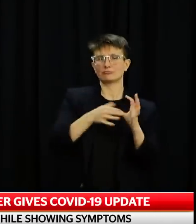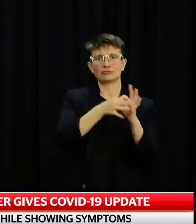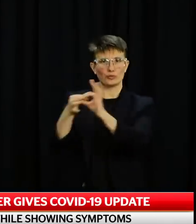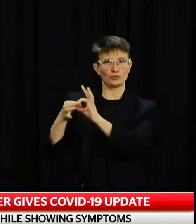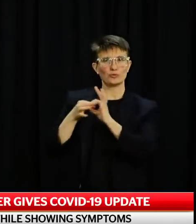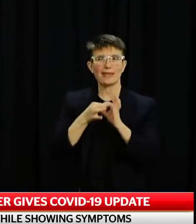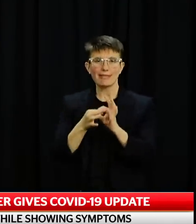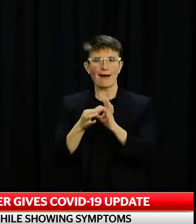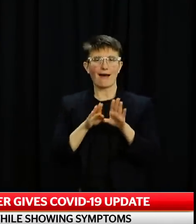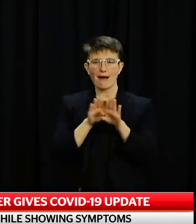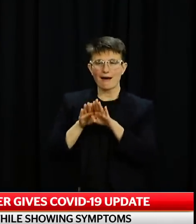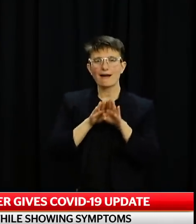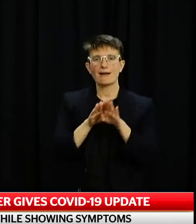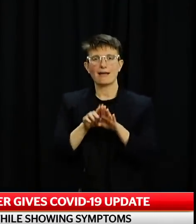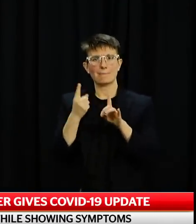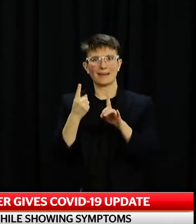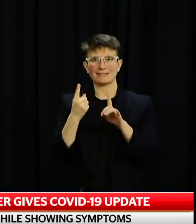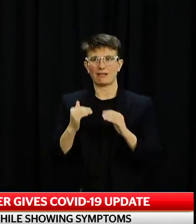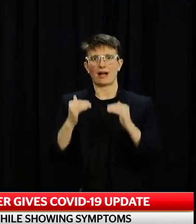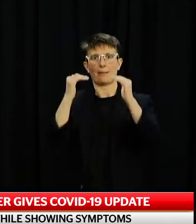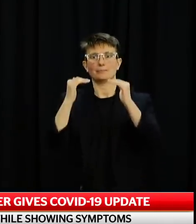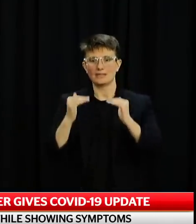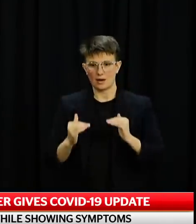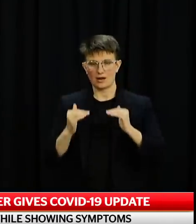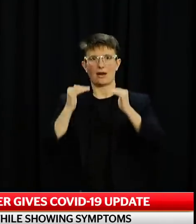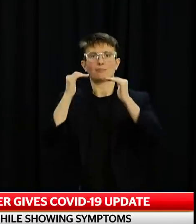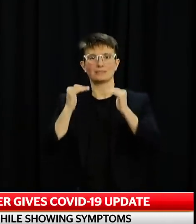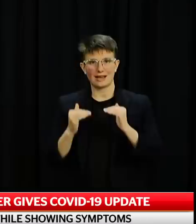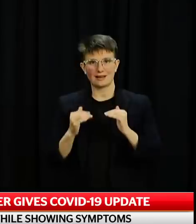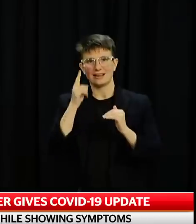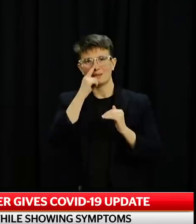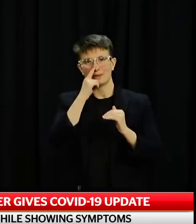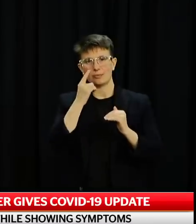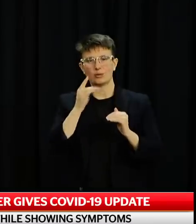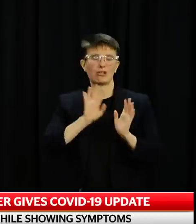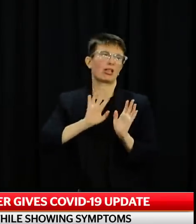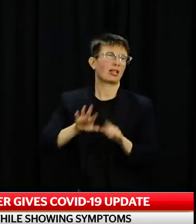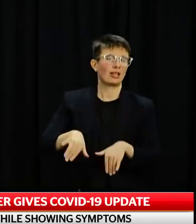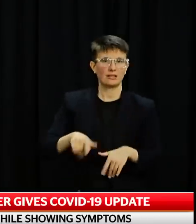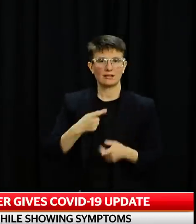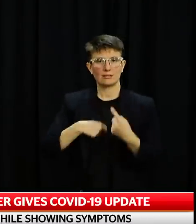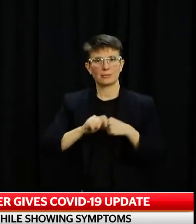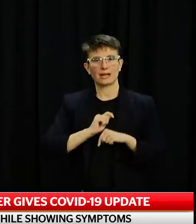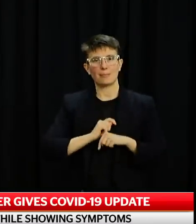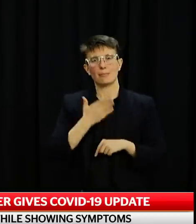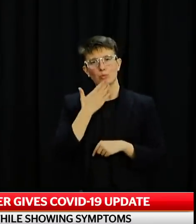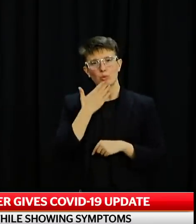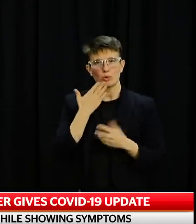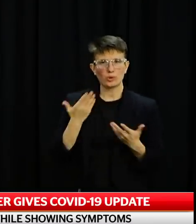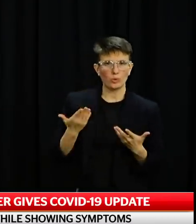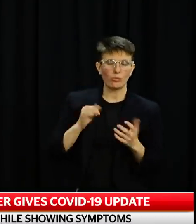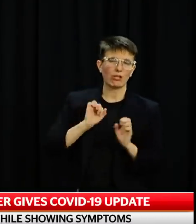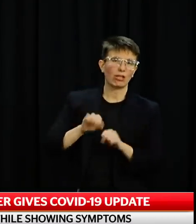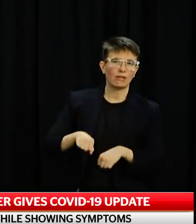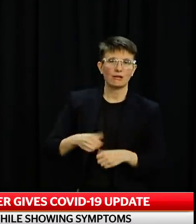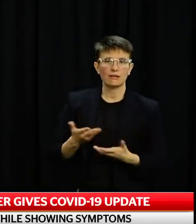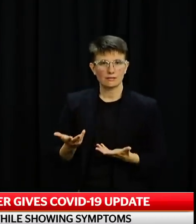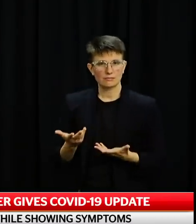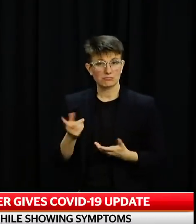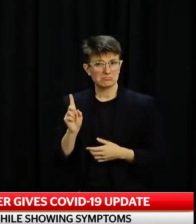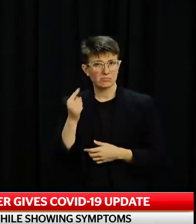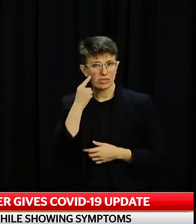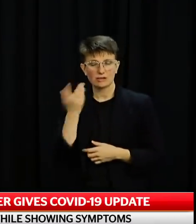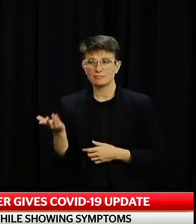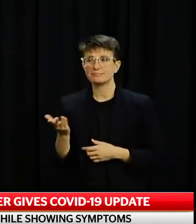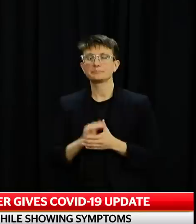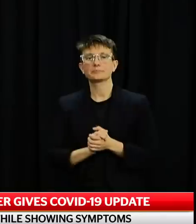out of lockdowns that impetus will be reduced? I believe New Zealanders have a choice. We've seen what it looks like overseas when